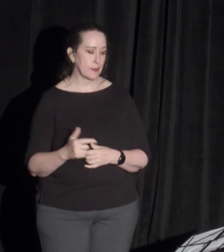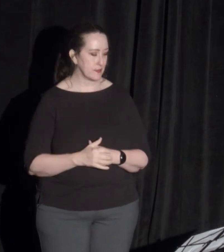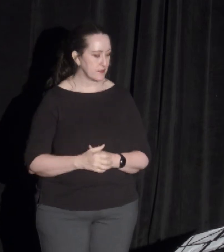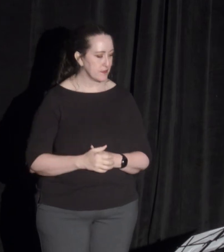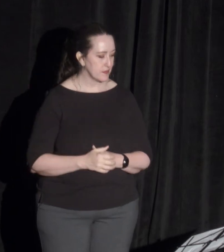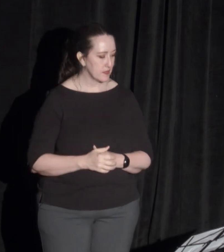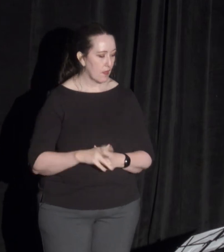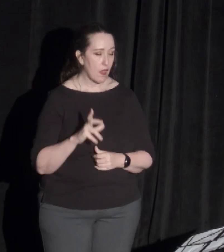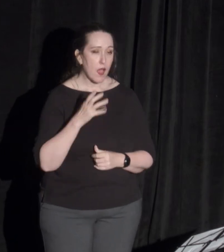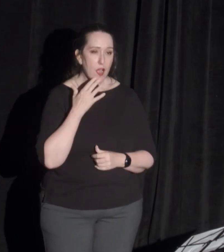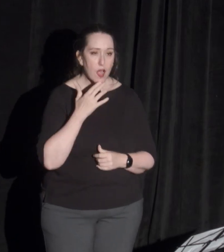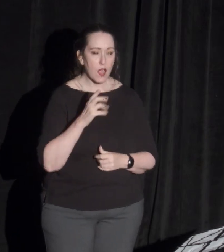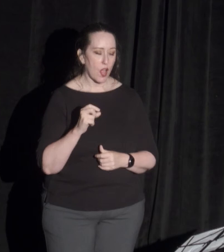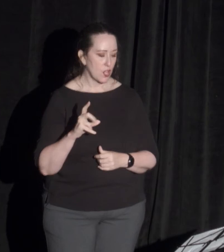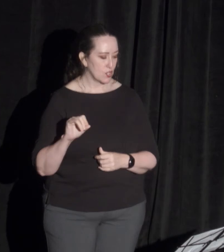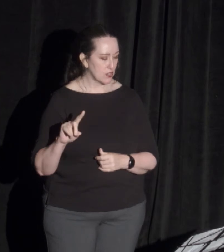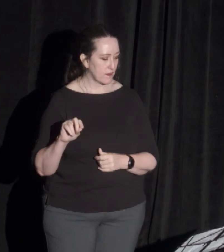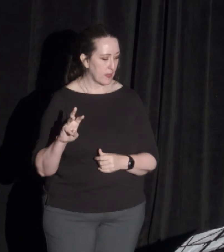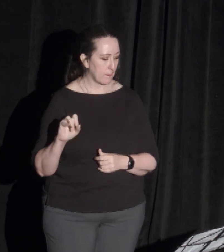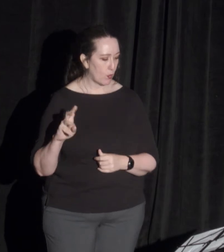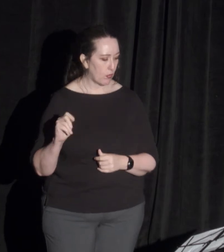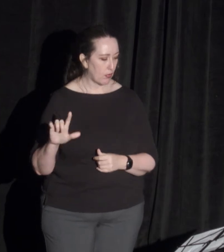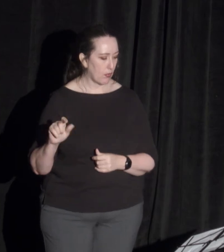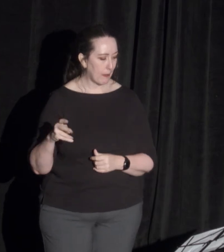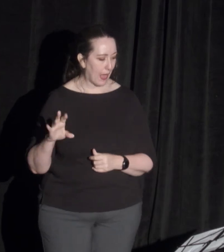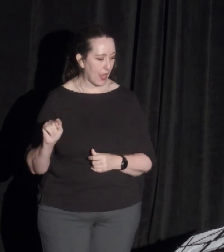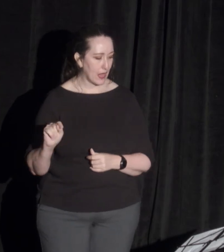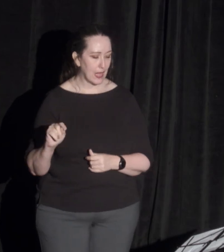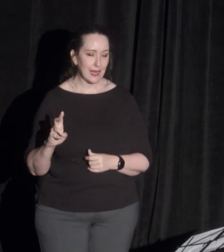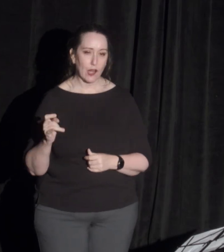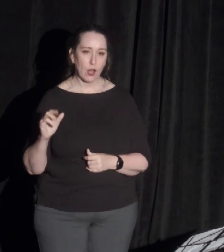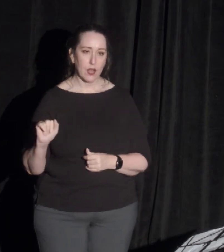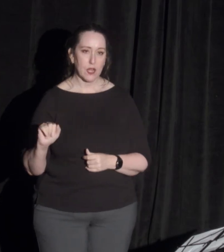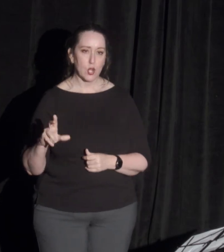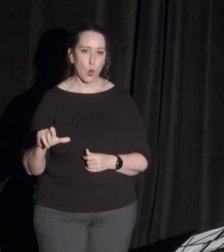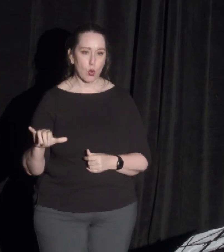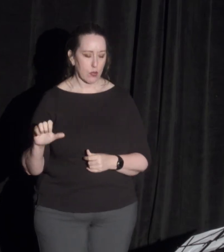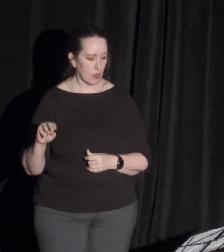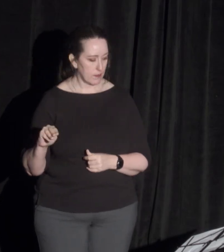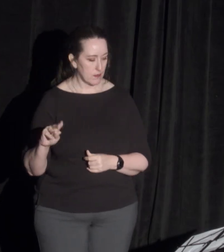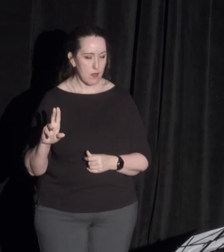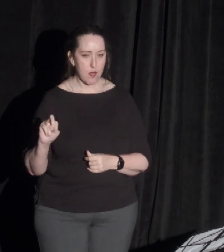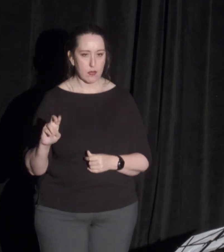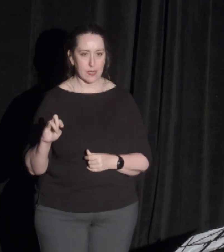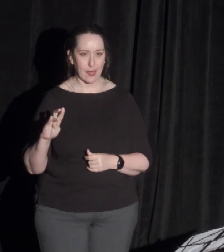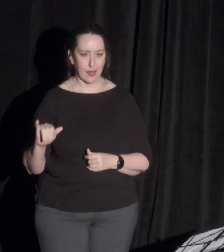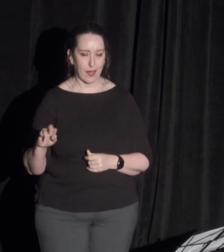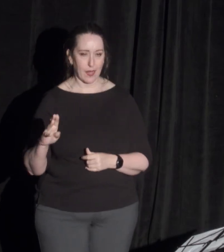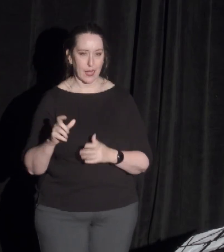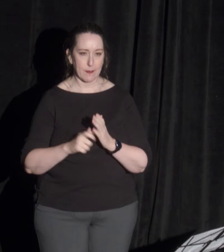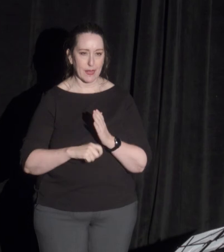Colors of the Immortal Palette by Carolyn Yoakum, Uncanny Magazine, March-April